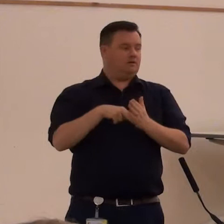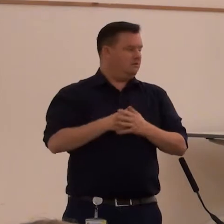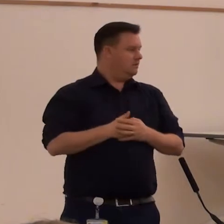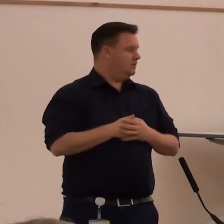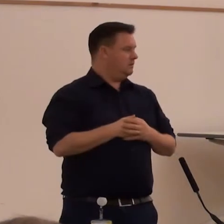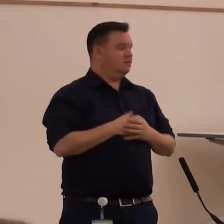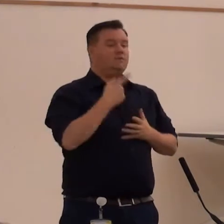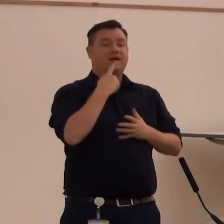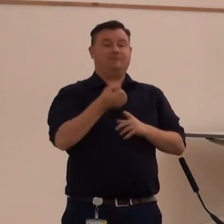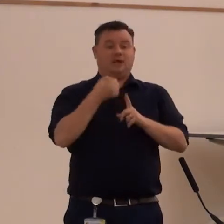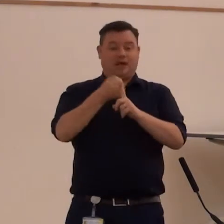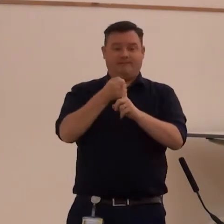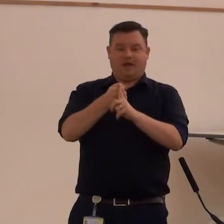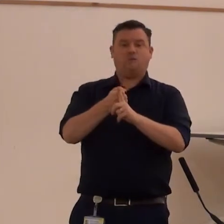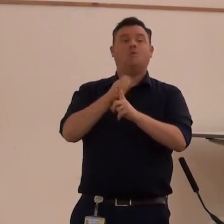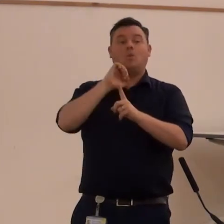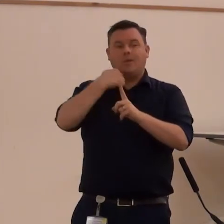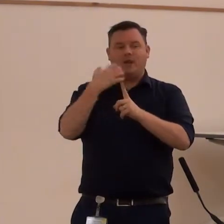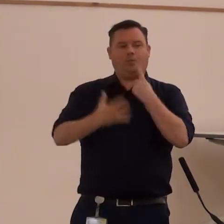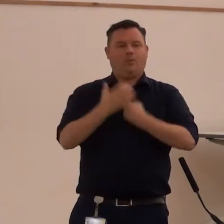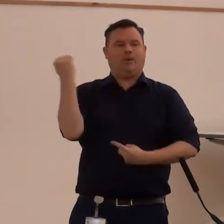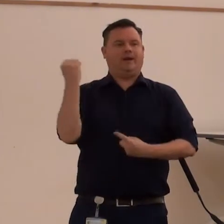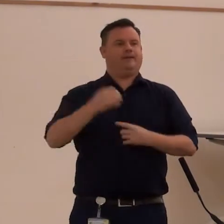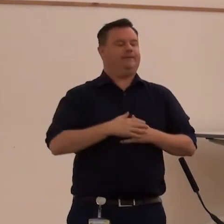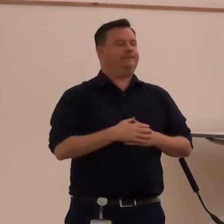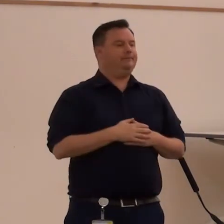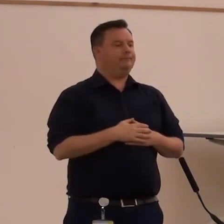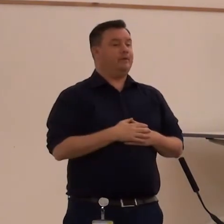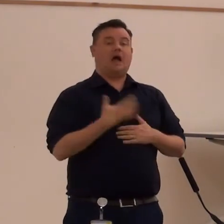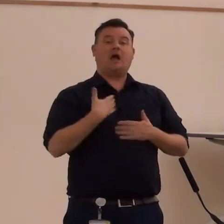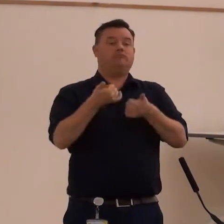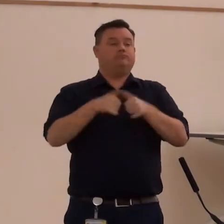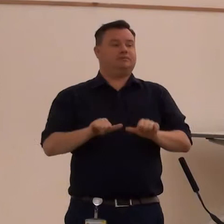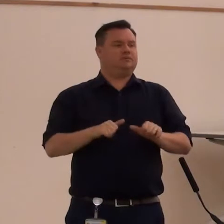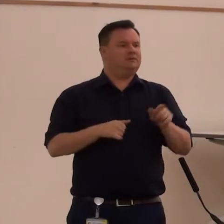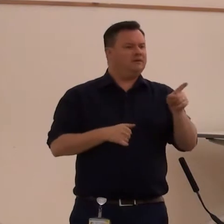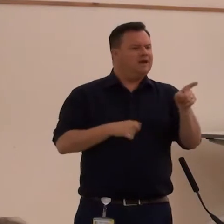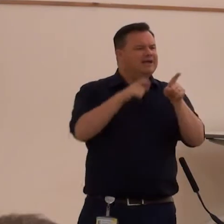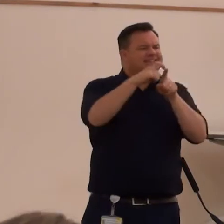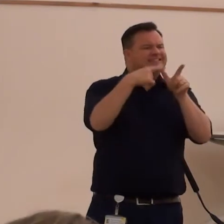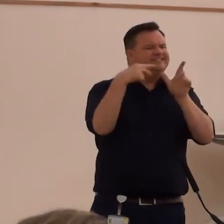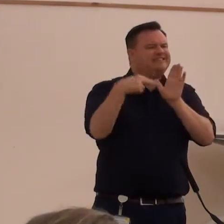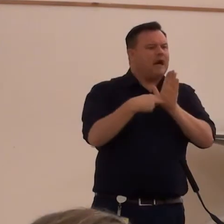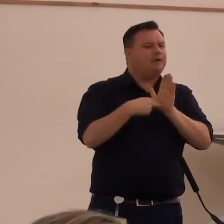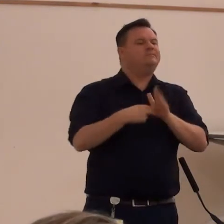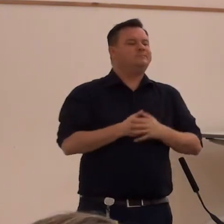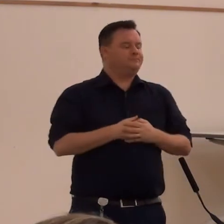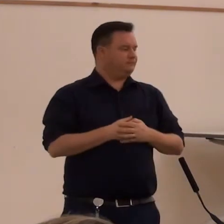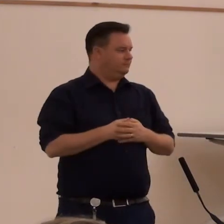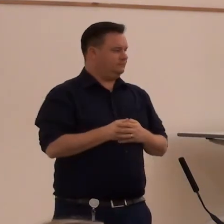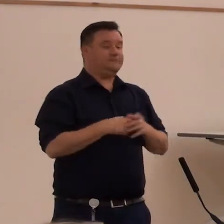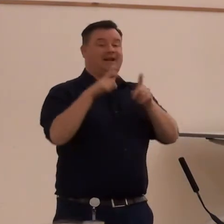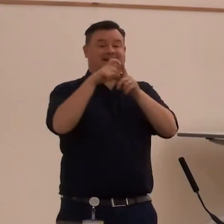get a campaign that's going to win. And we did. Oh, sorry, I should have said,